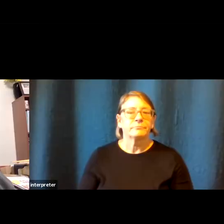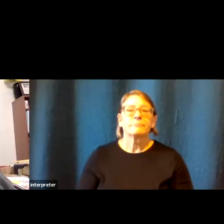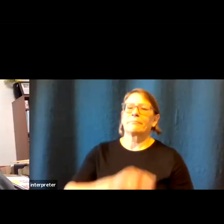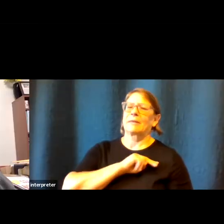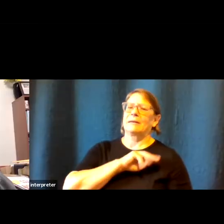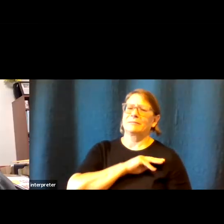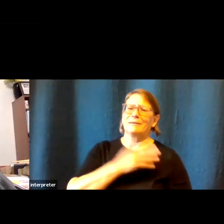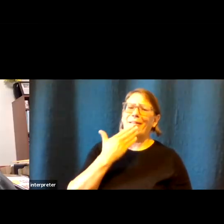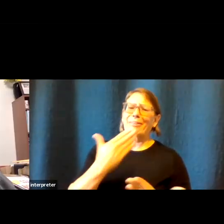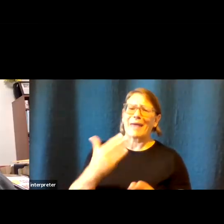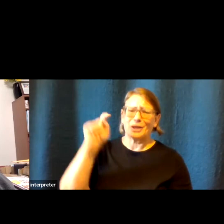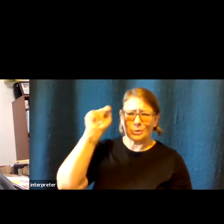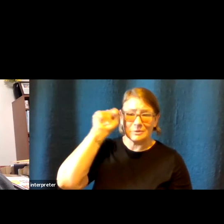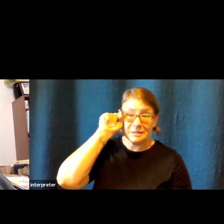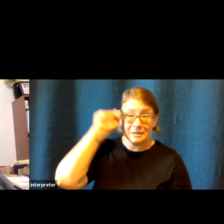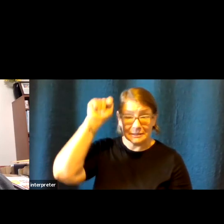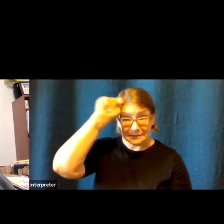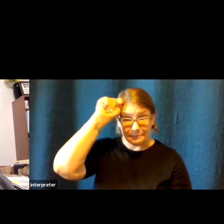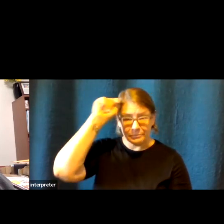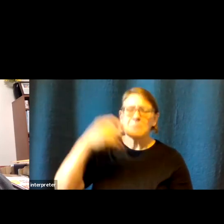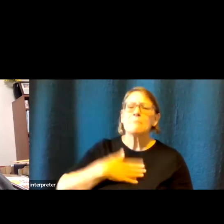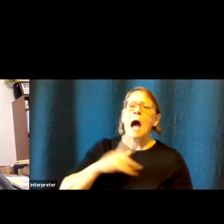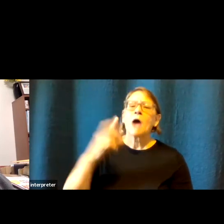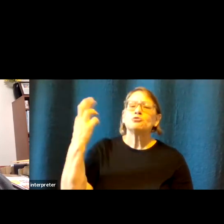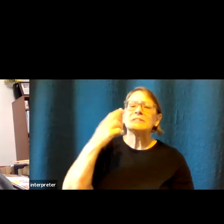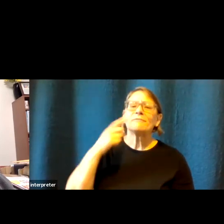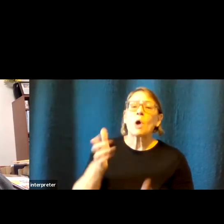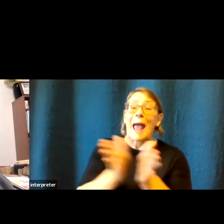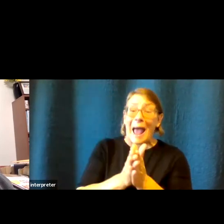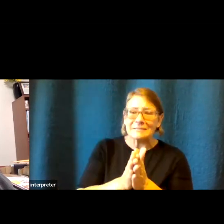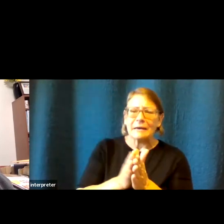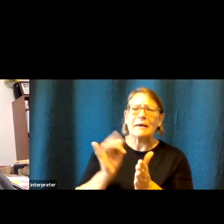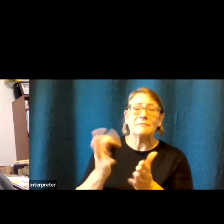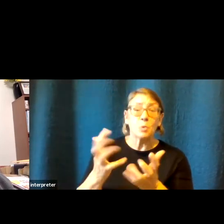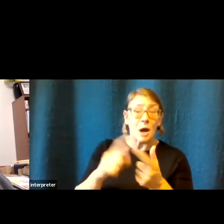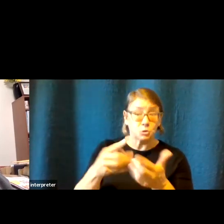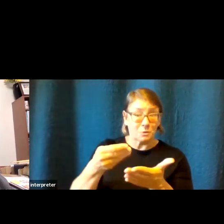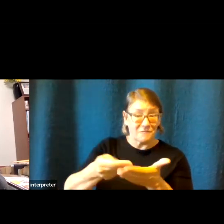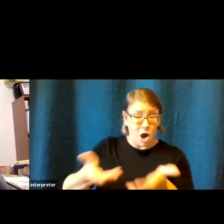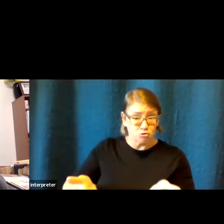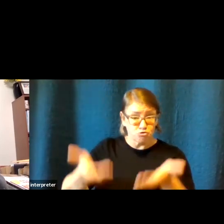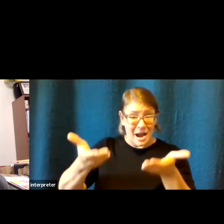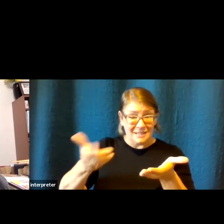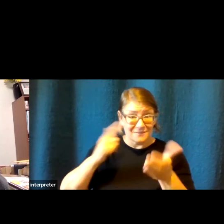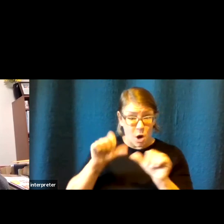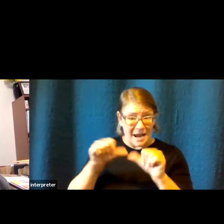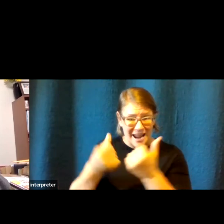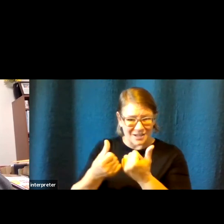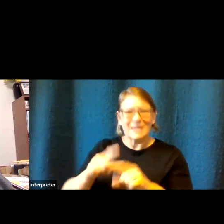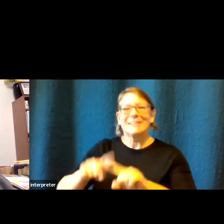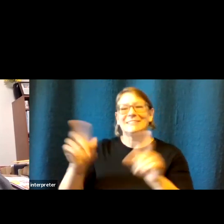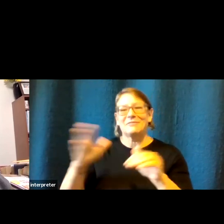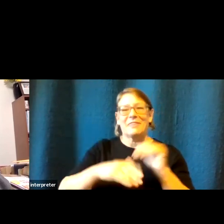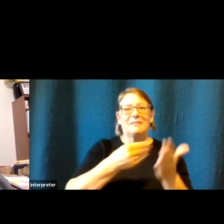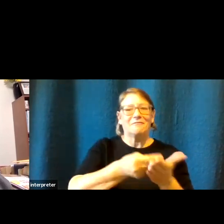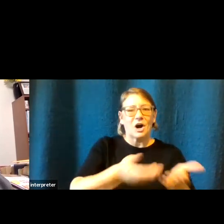Thank you, Tim. My point for asking this is that if you're going to fundraise for an agency, it's very different than